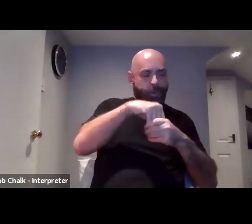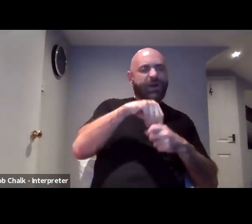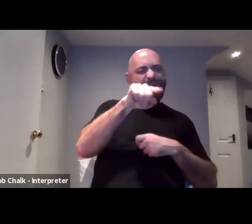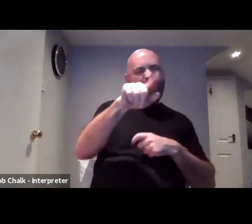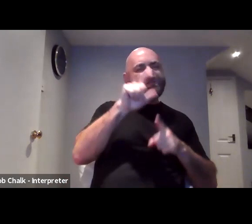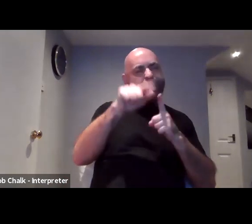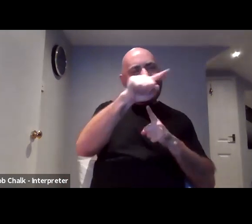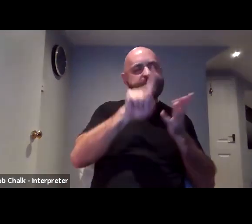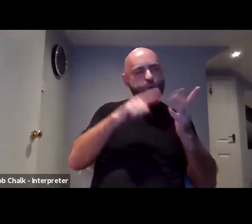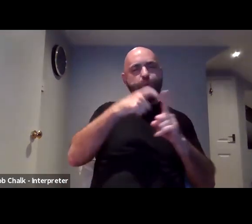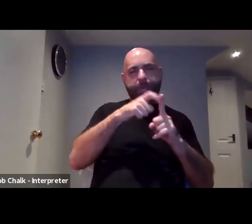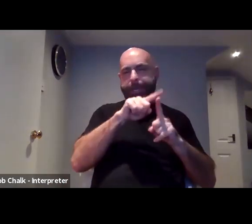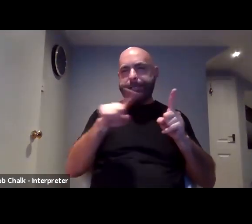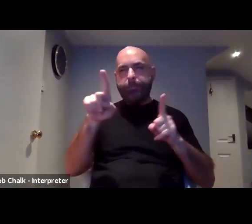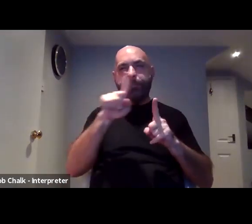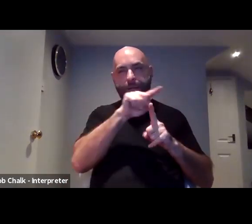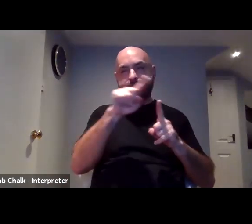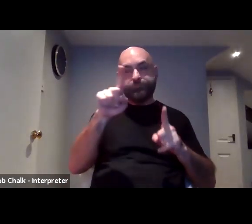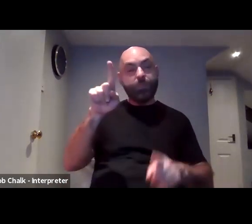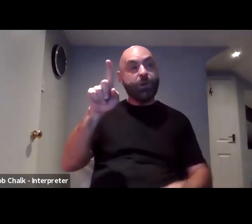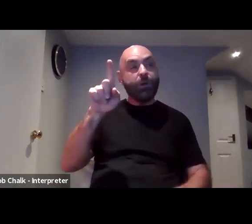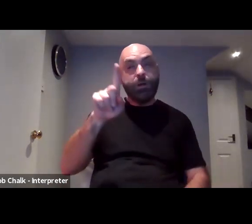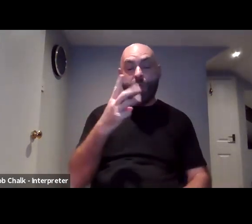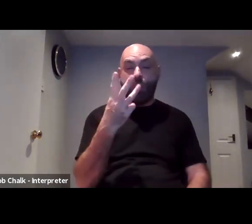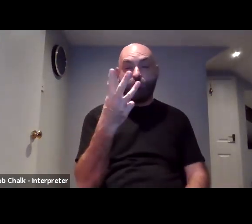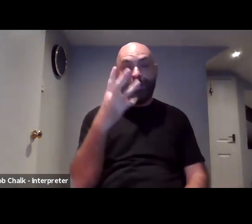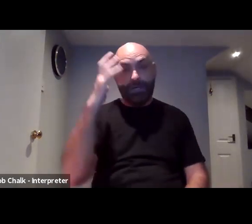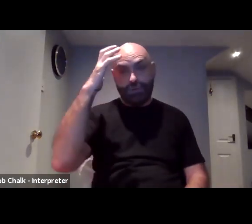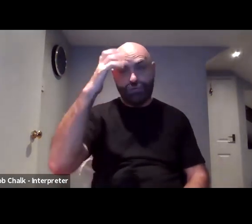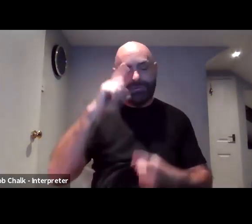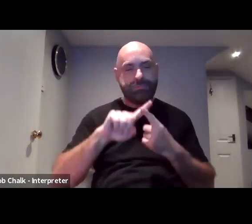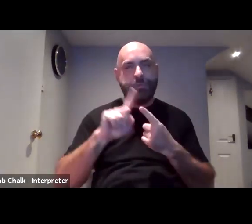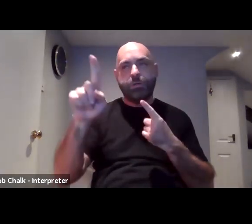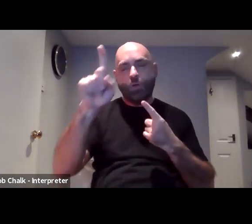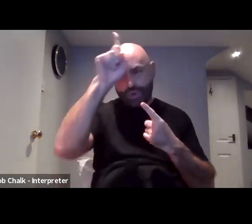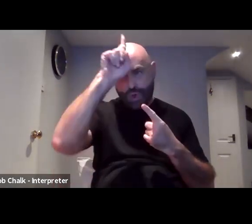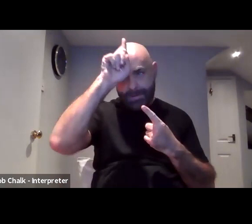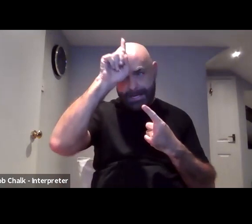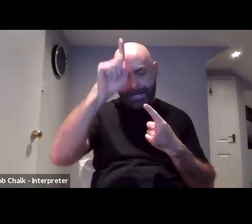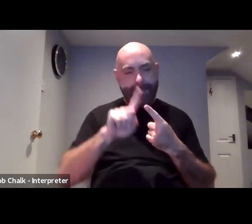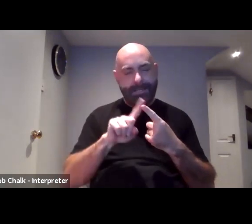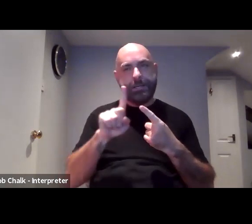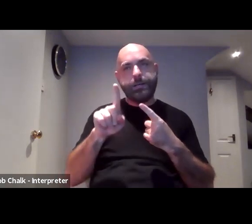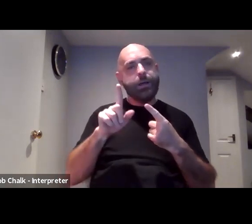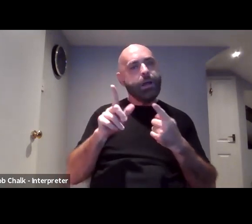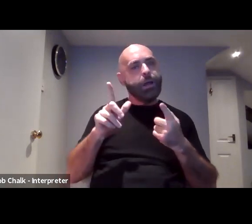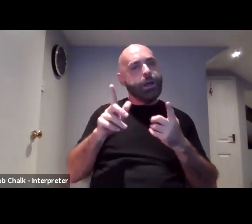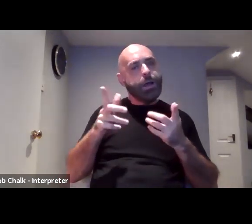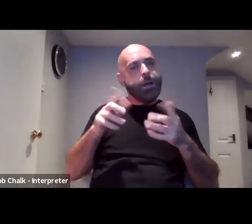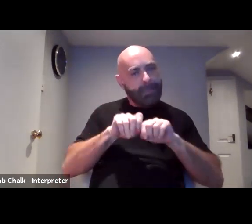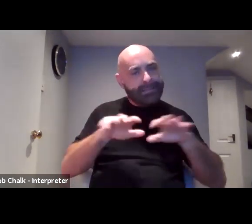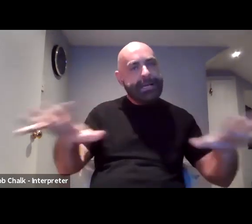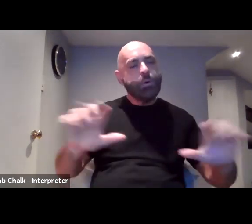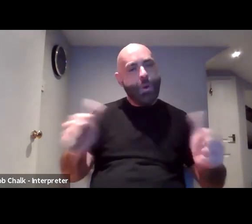for the UK as well, by the way, but I compared 3 countries: Germany, which handled the pandemic well,